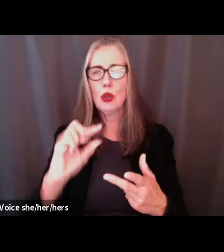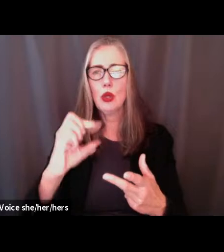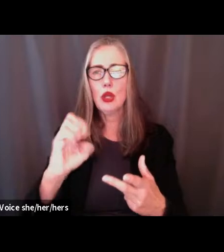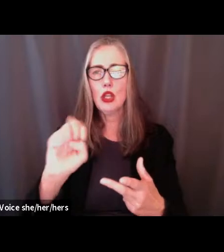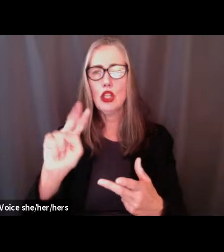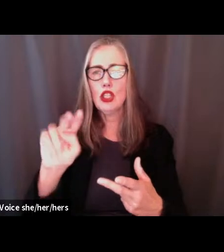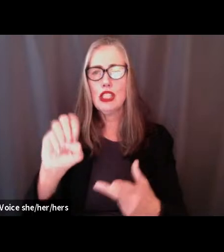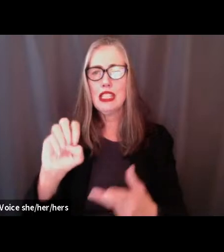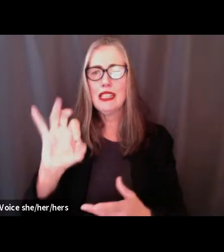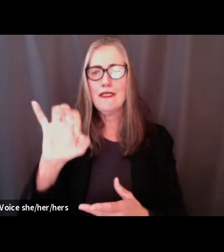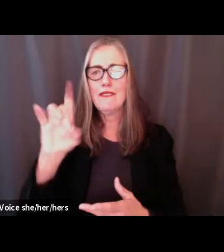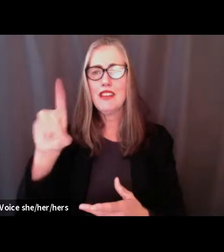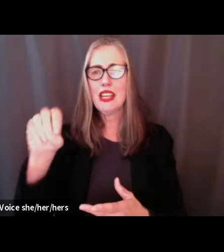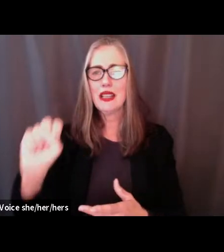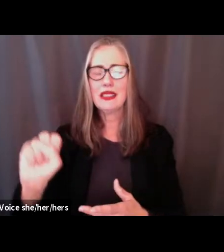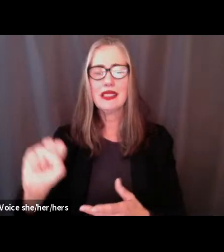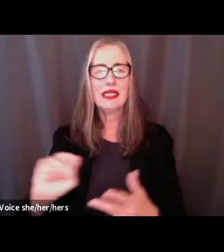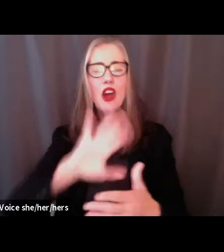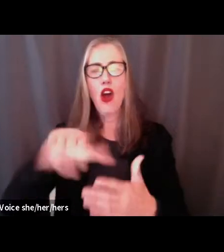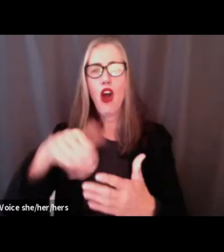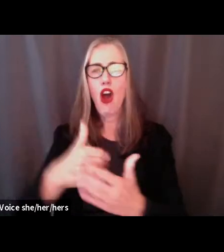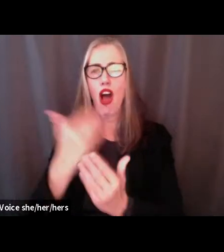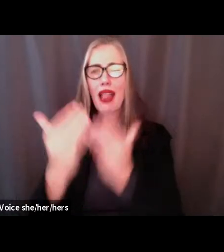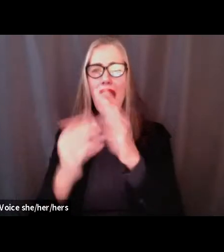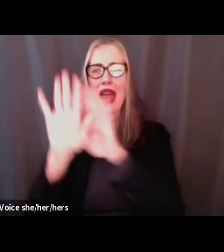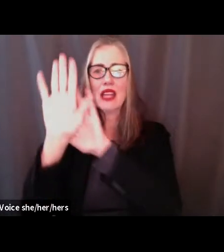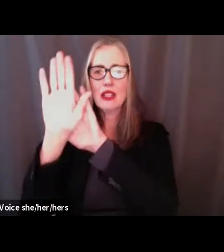Okay, let's lower all hands.